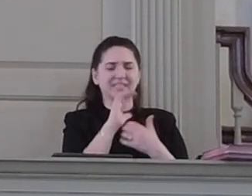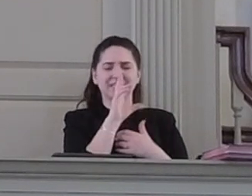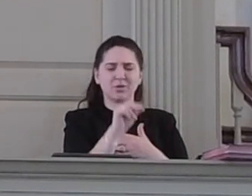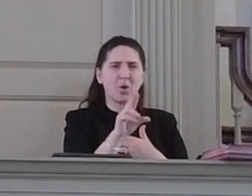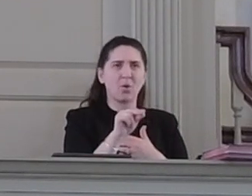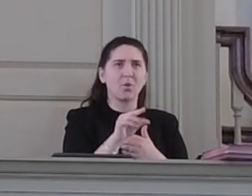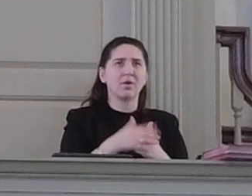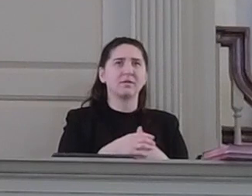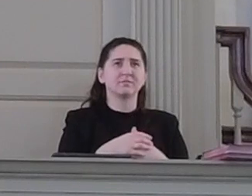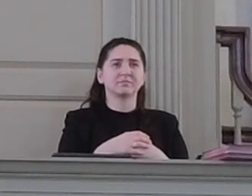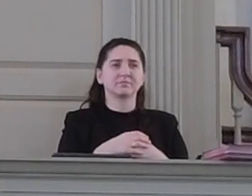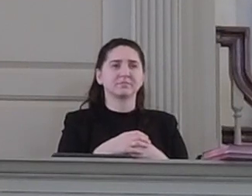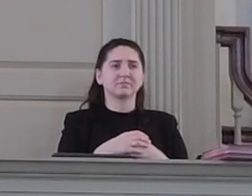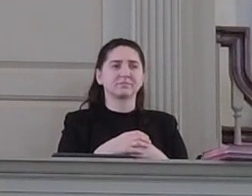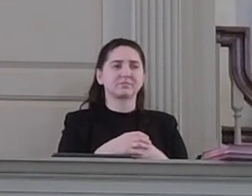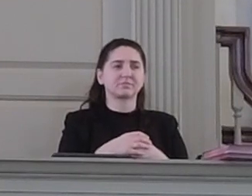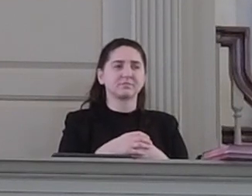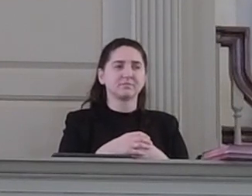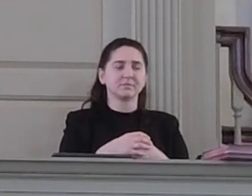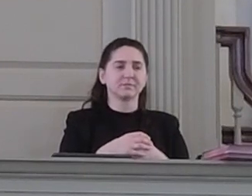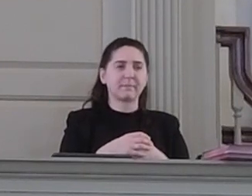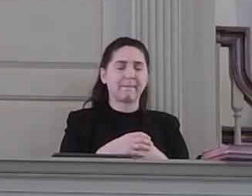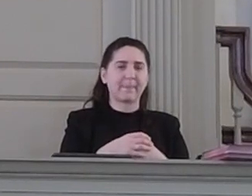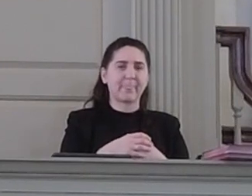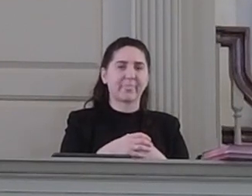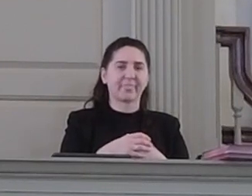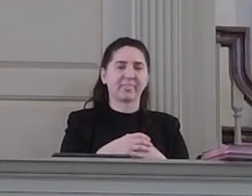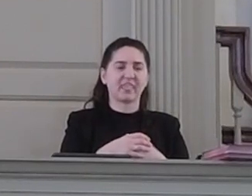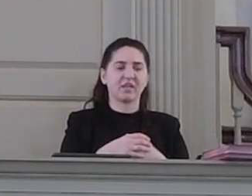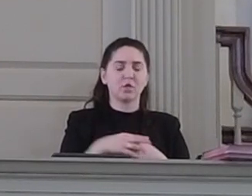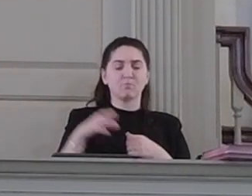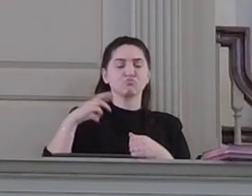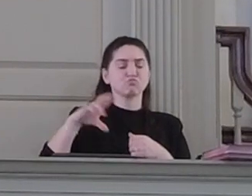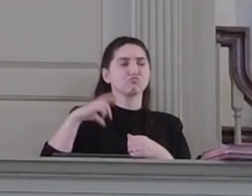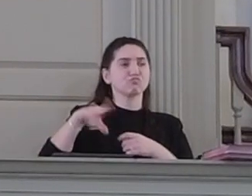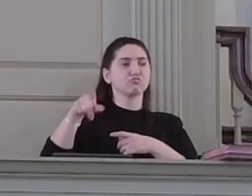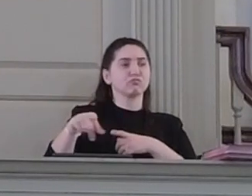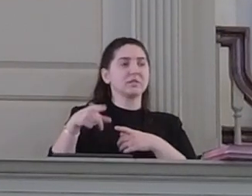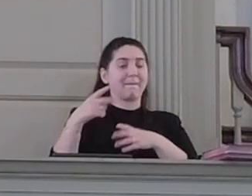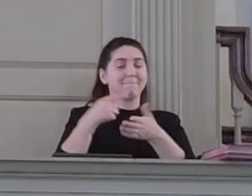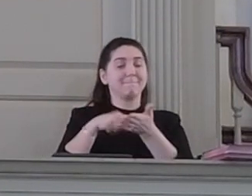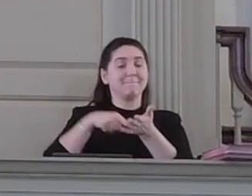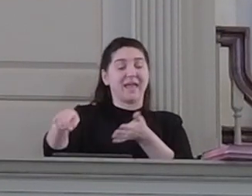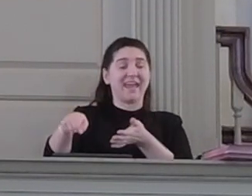out doubting, right? And the chief priests even paid the guards to lie about the resurrection.